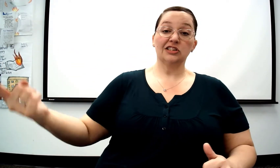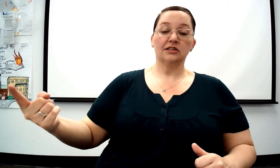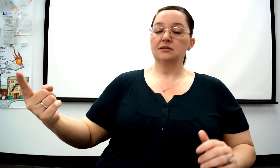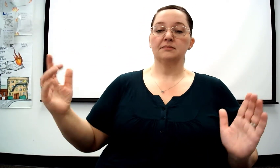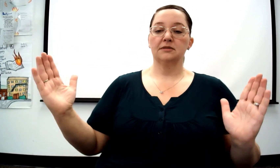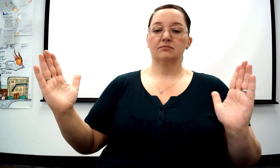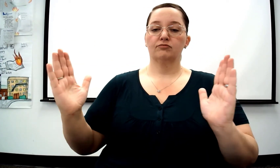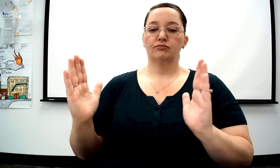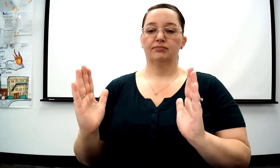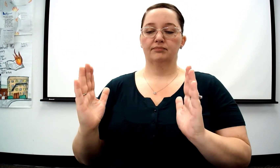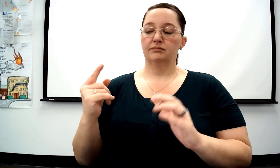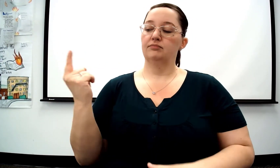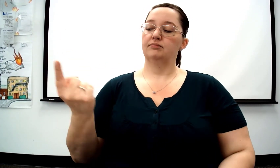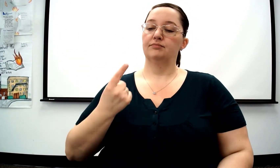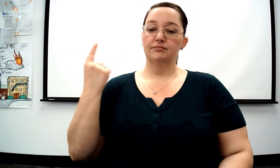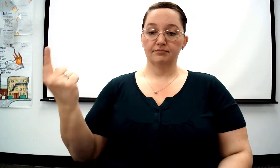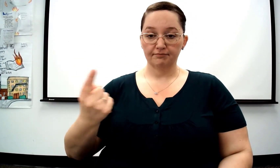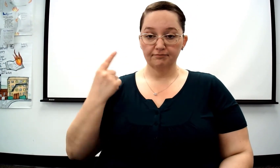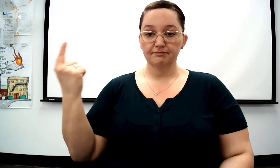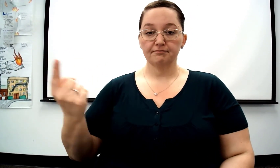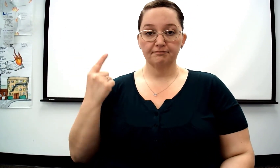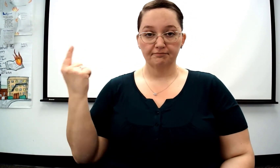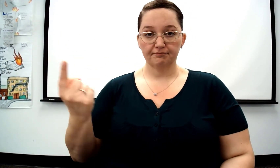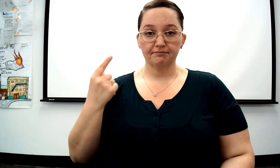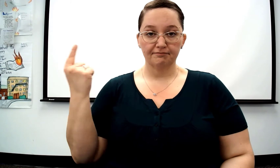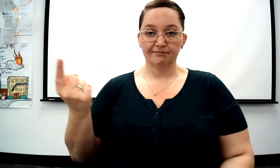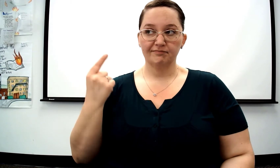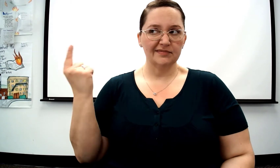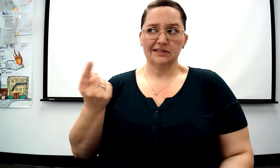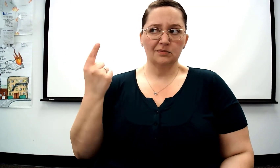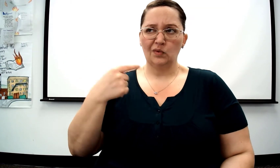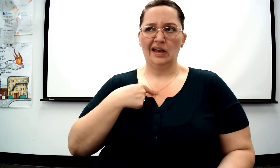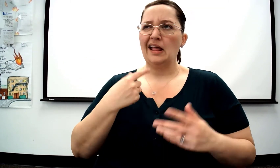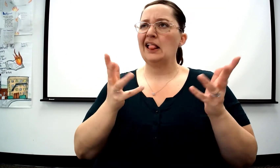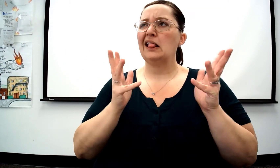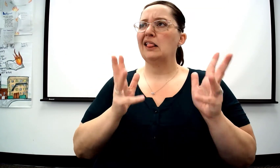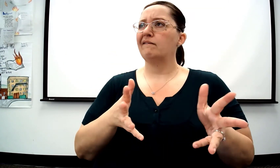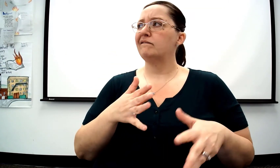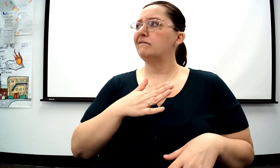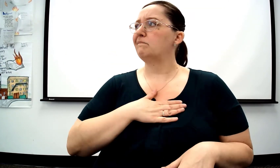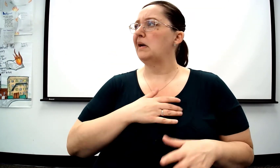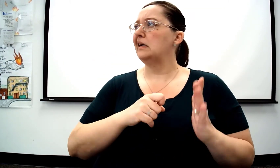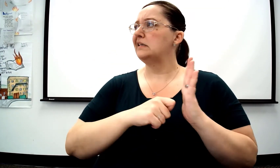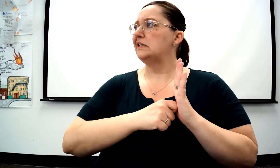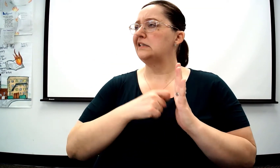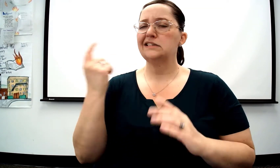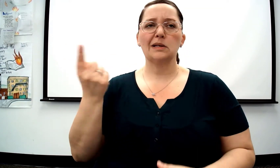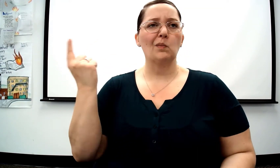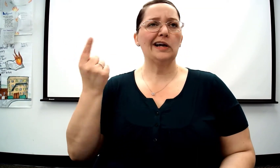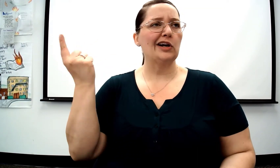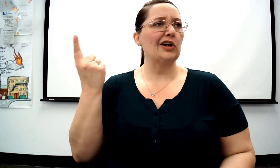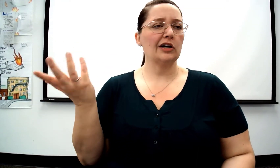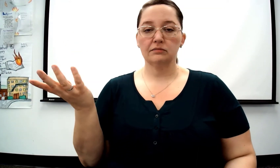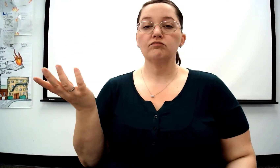smaller. It's about a medium size. Someone, somewhere, something. I left my keys